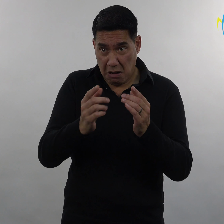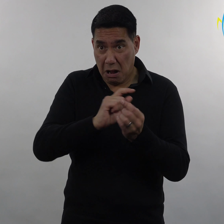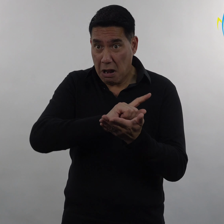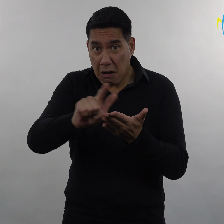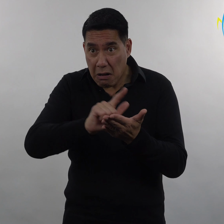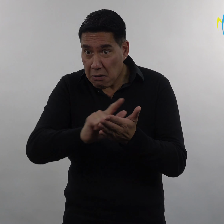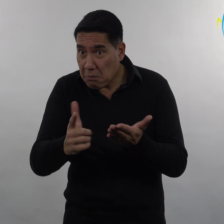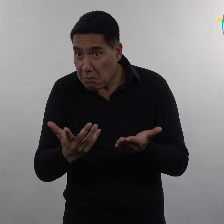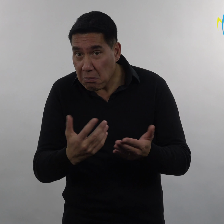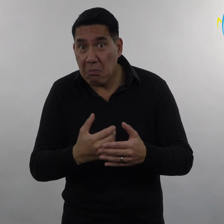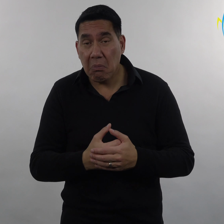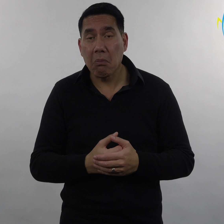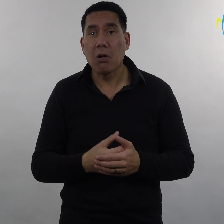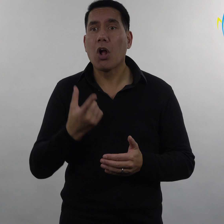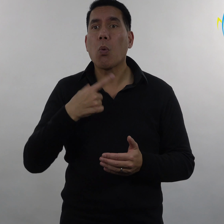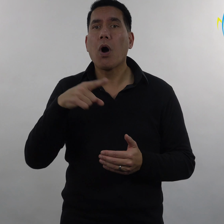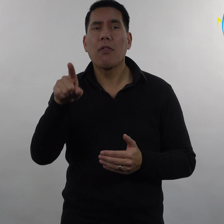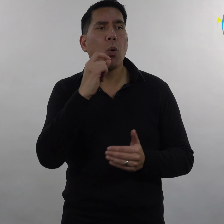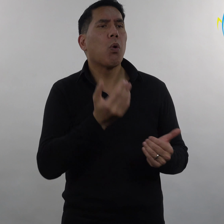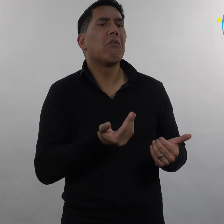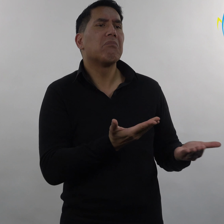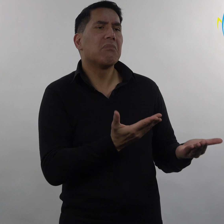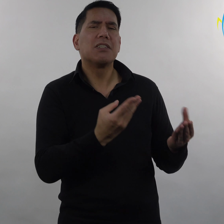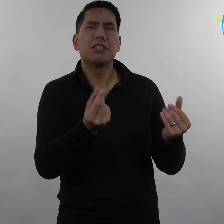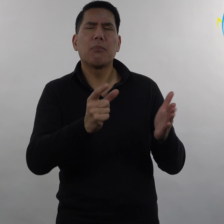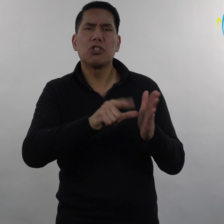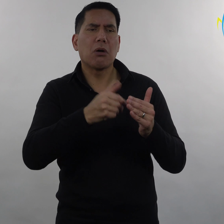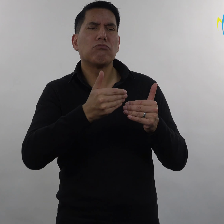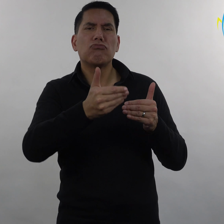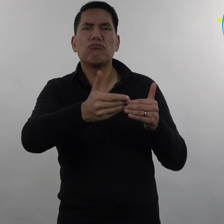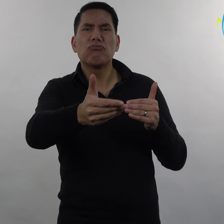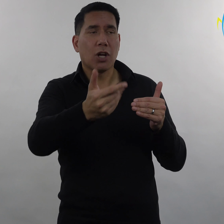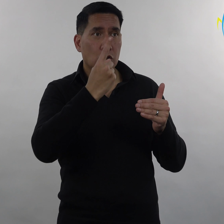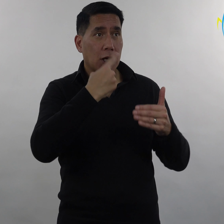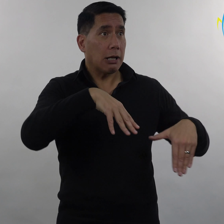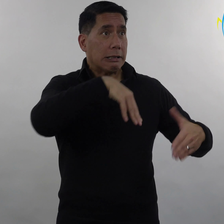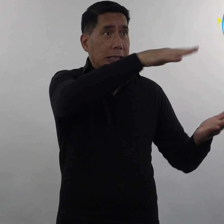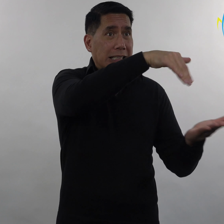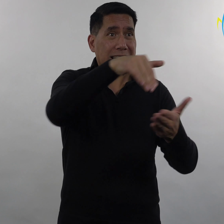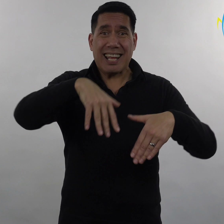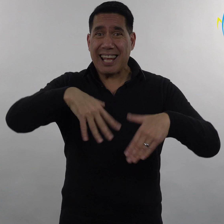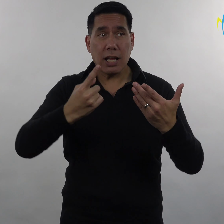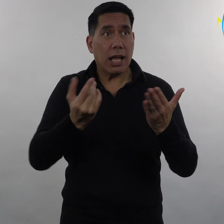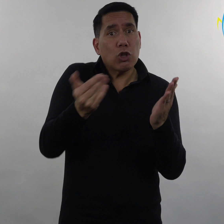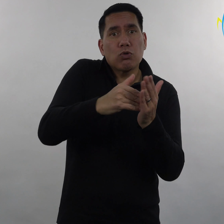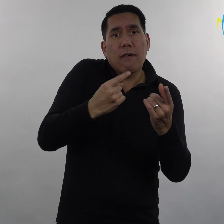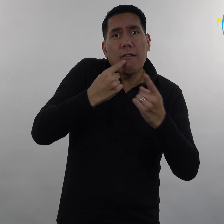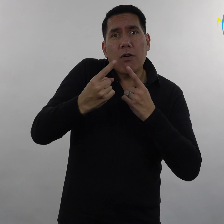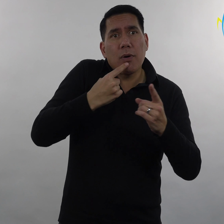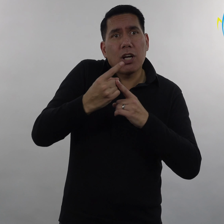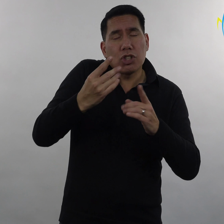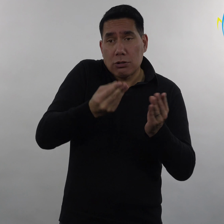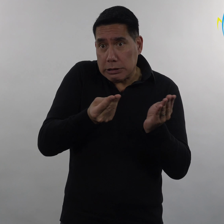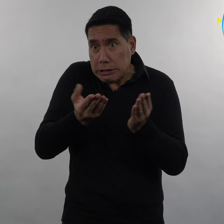as they will usually allow some extra time for you to get any extra information to them before your NDIS plan is approved.